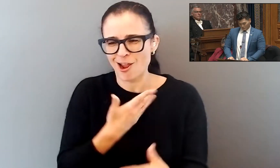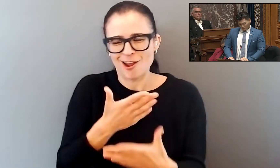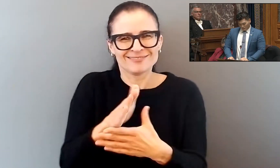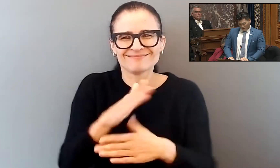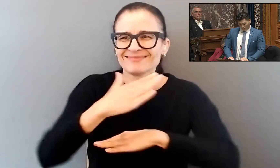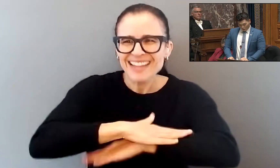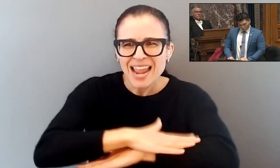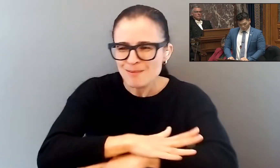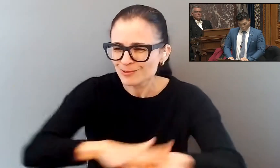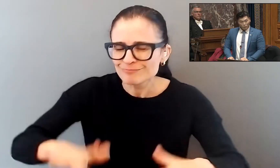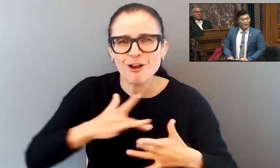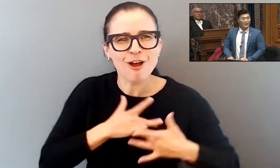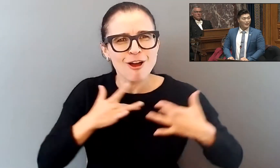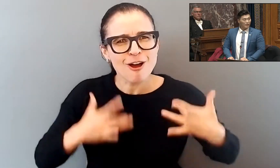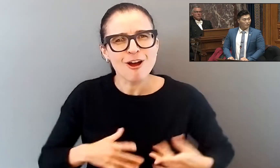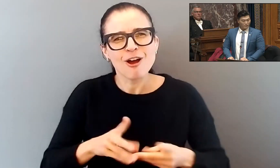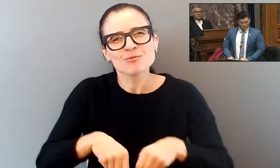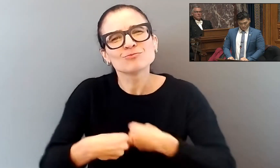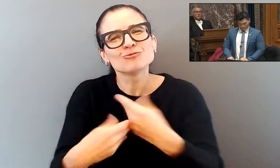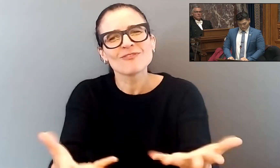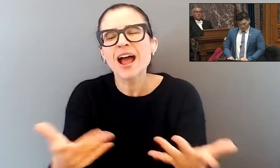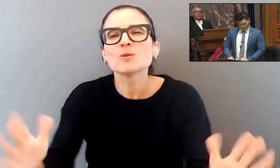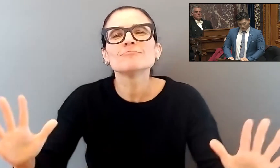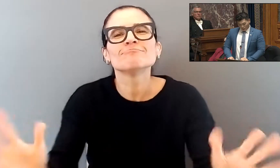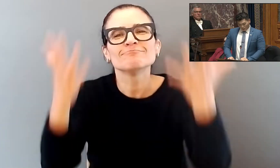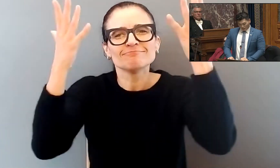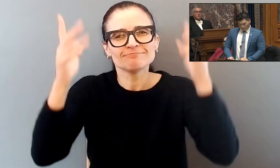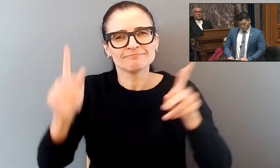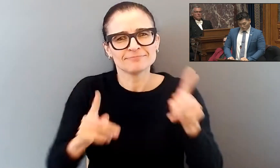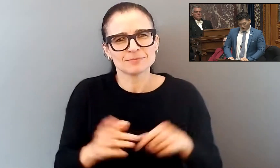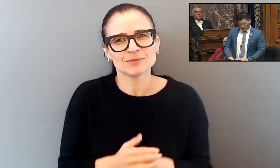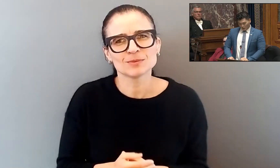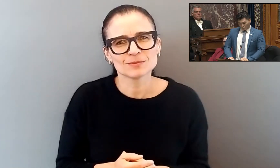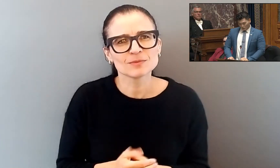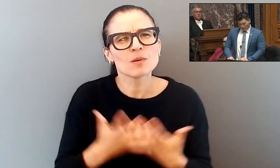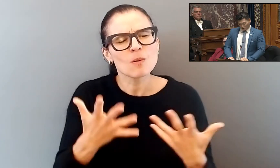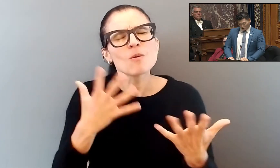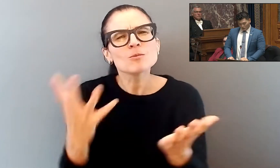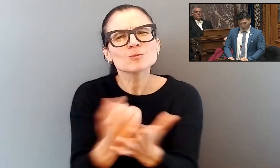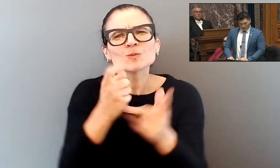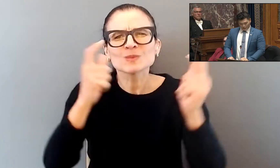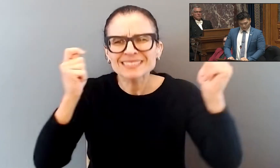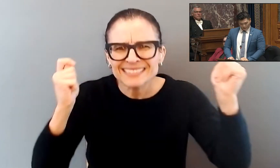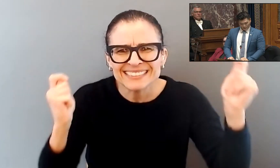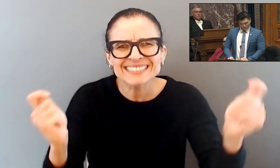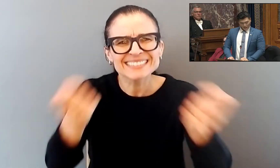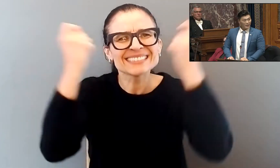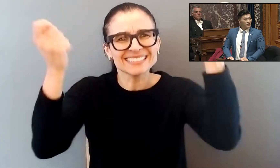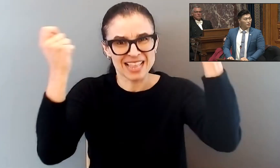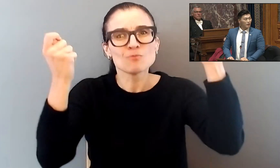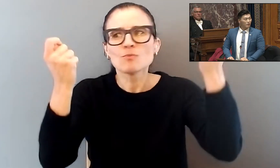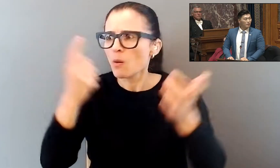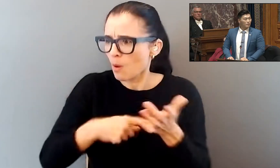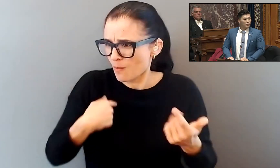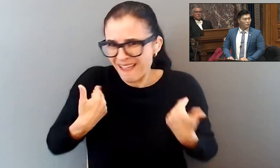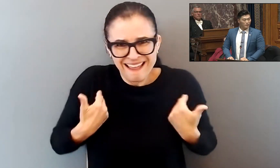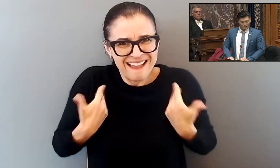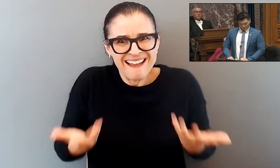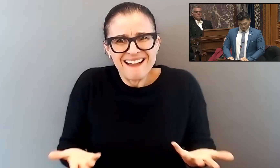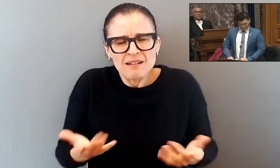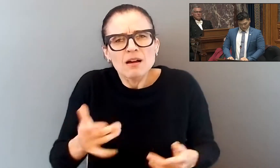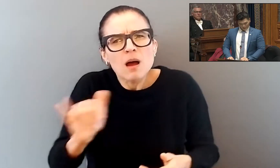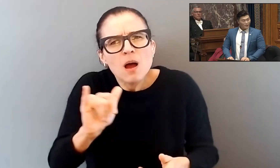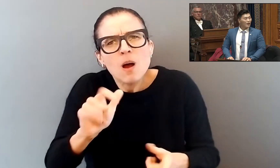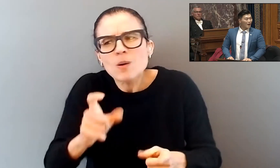have, but also what we can give, building a future rooted in gratitude, kindness, and shared